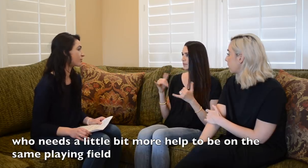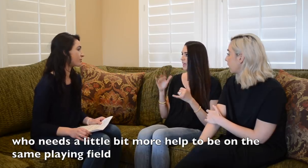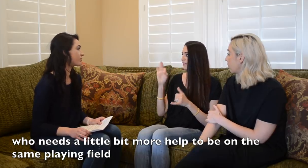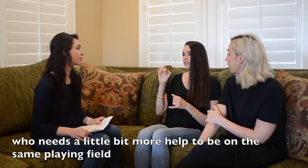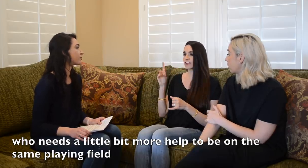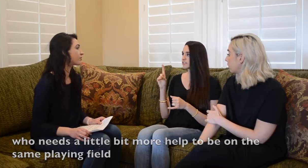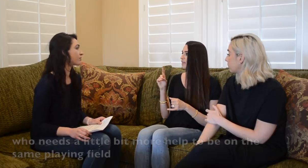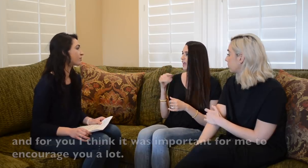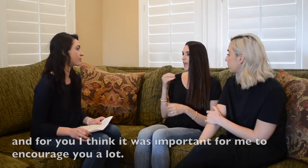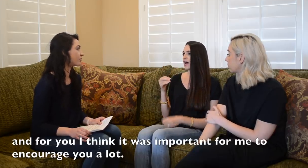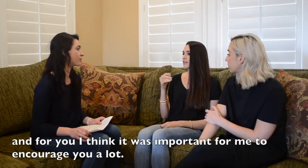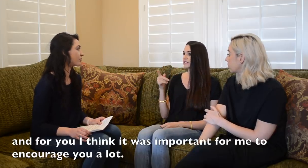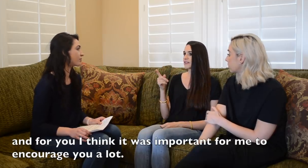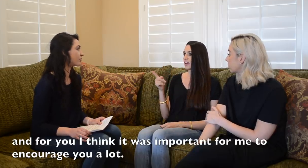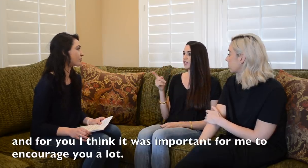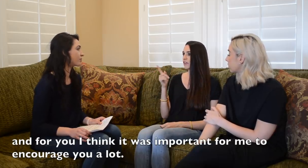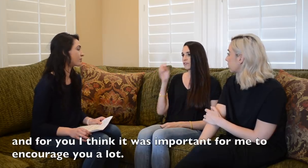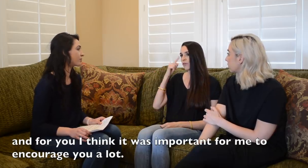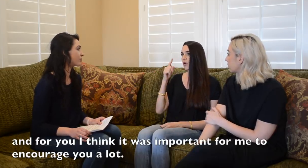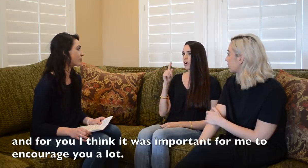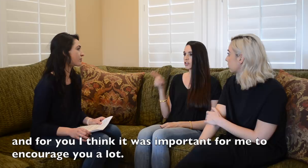playing field. And for you,